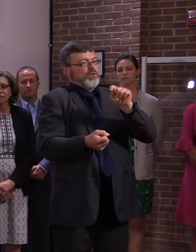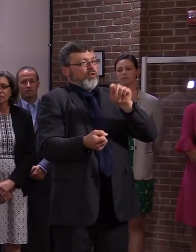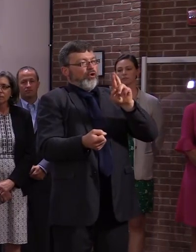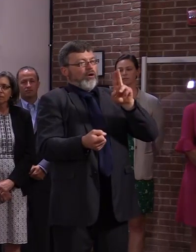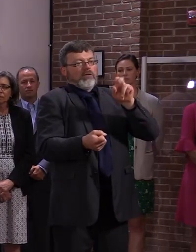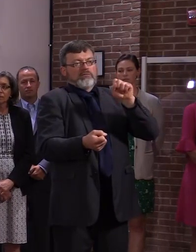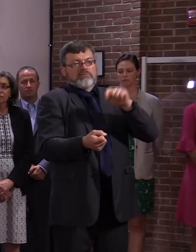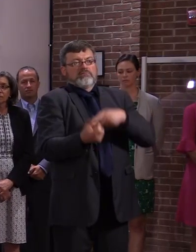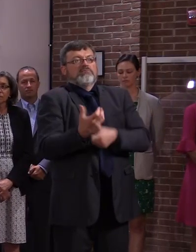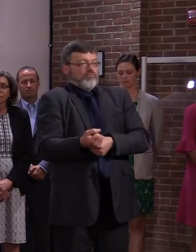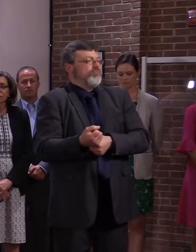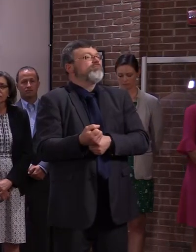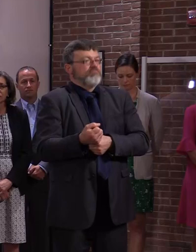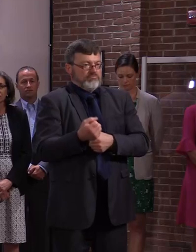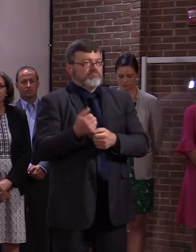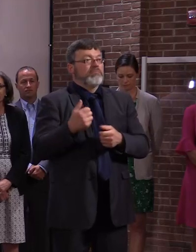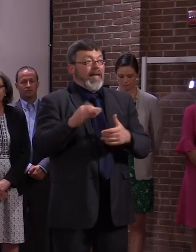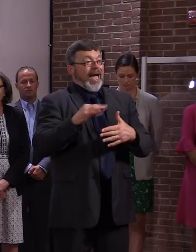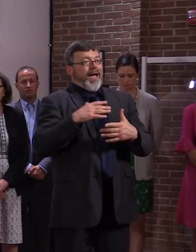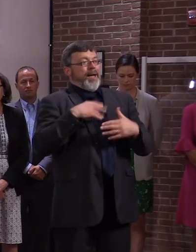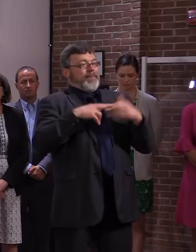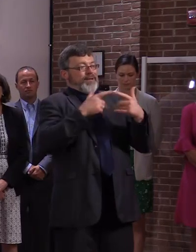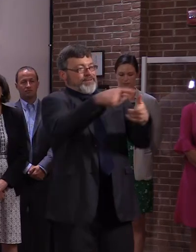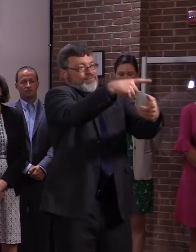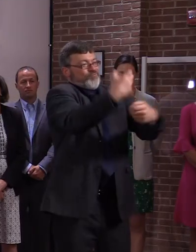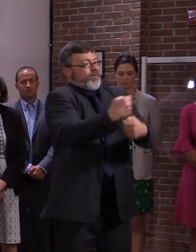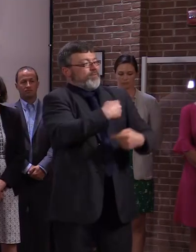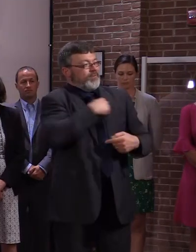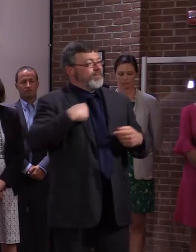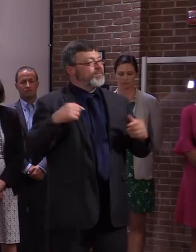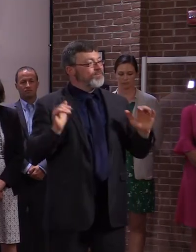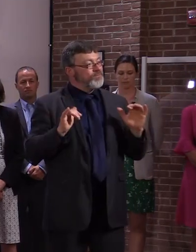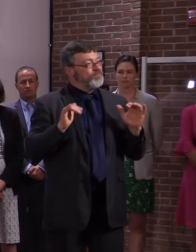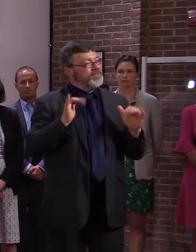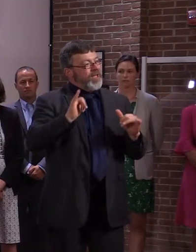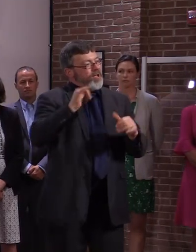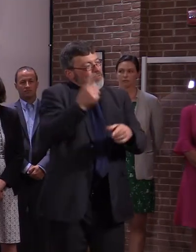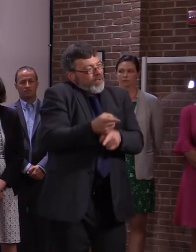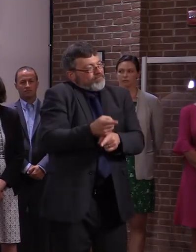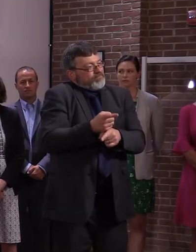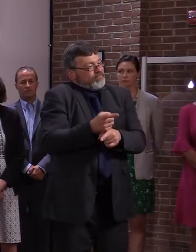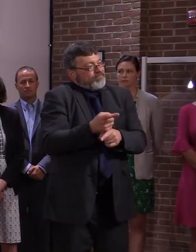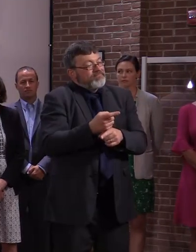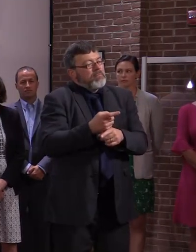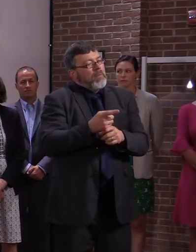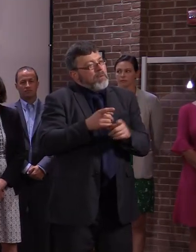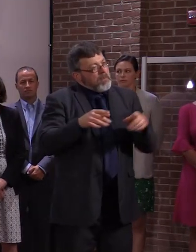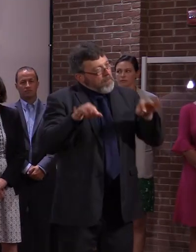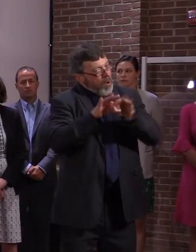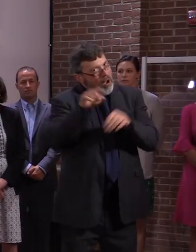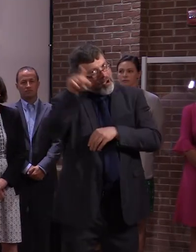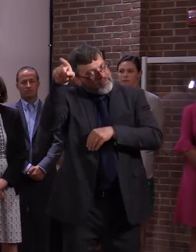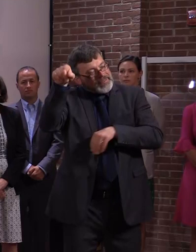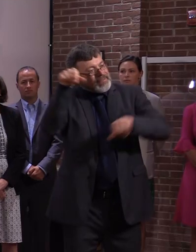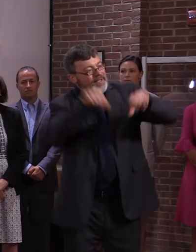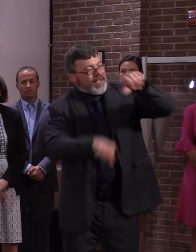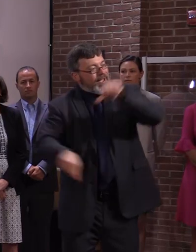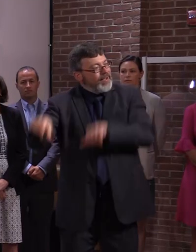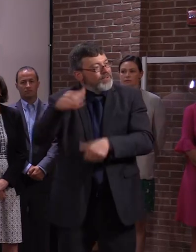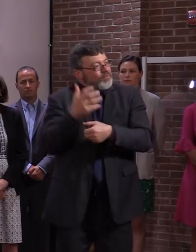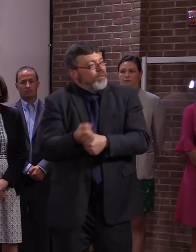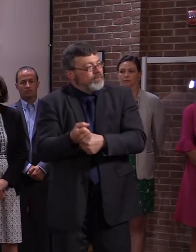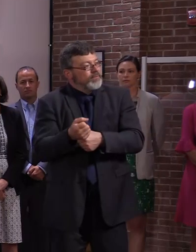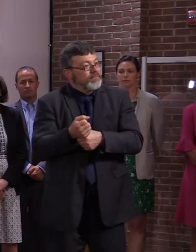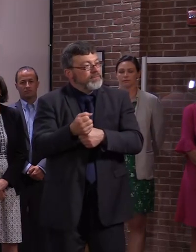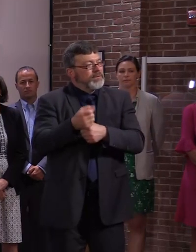done the right thing as a result. So I would just say, again, trust the science, the data, and trust the experts.